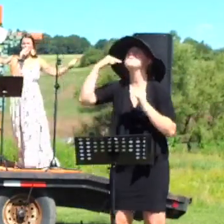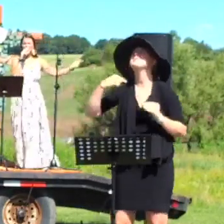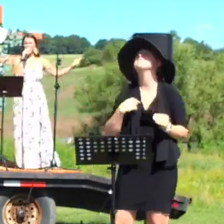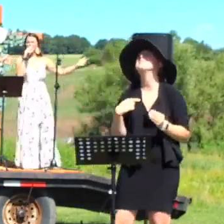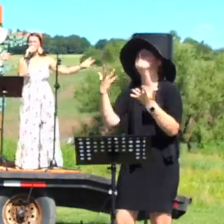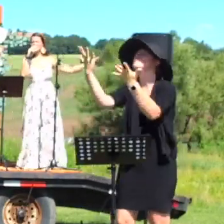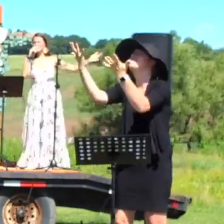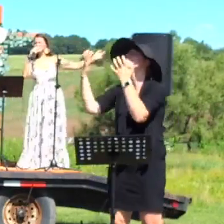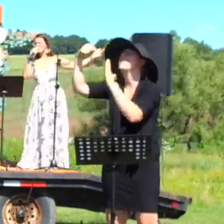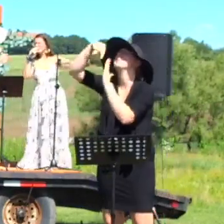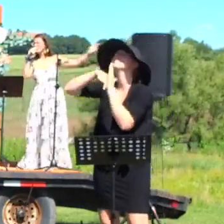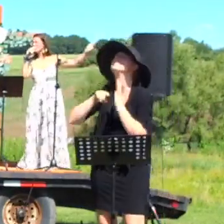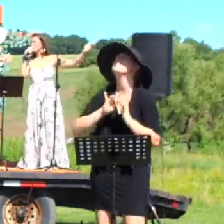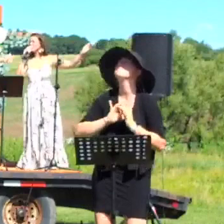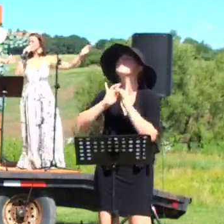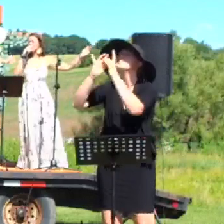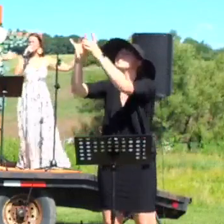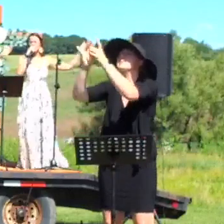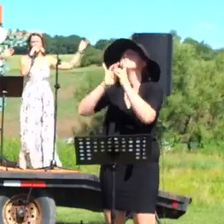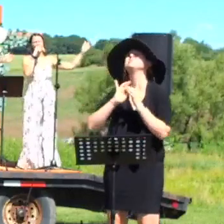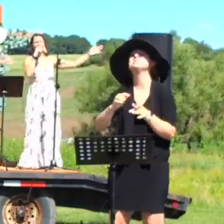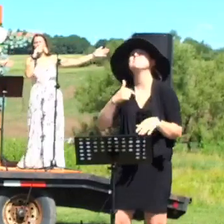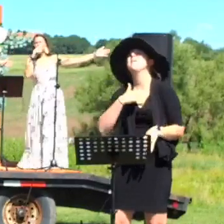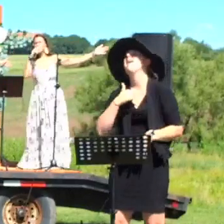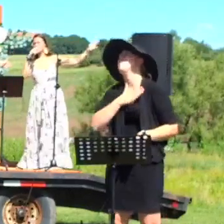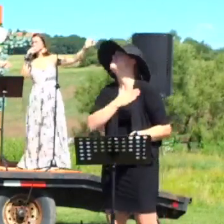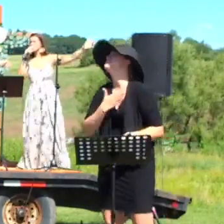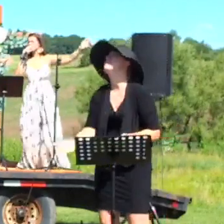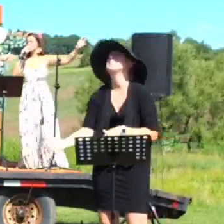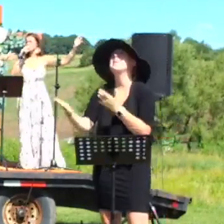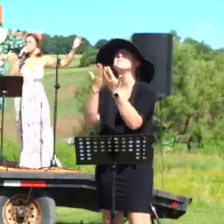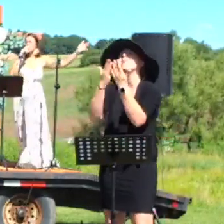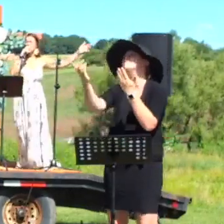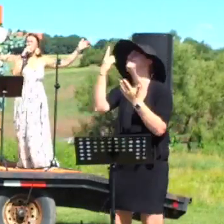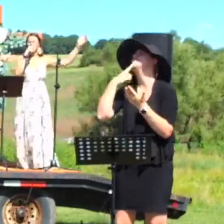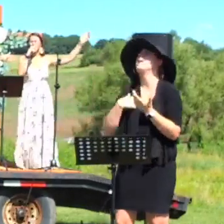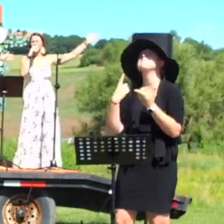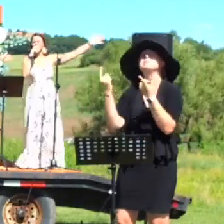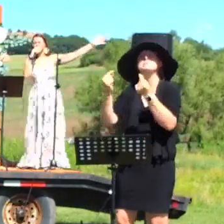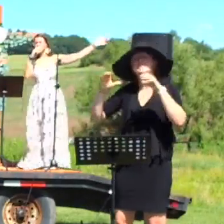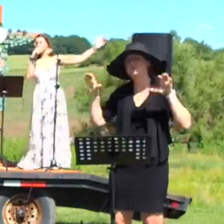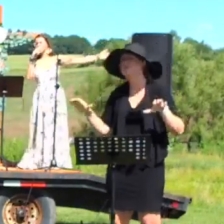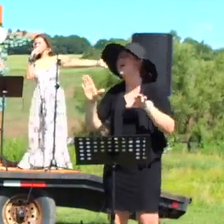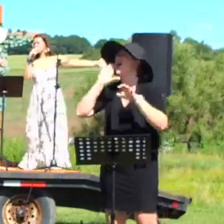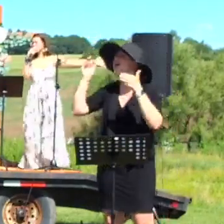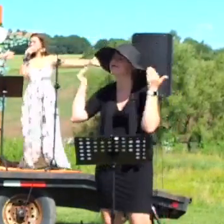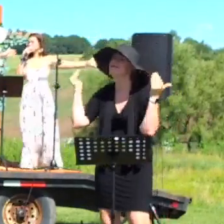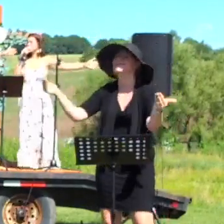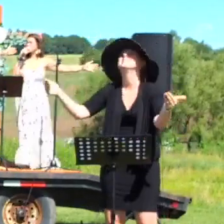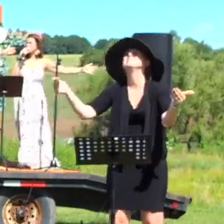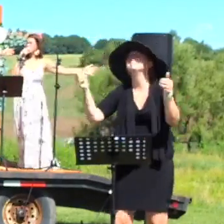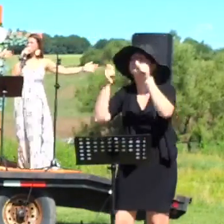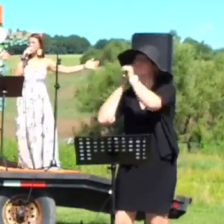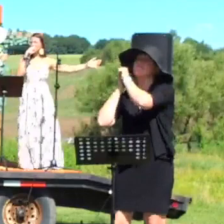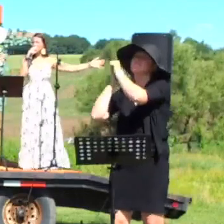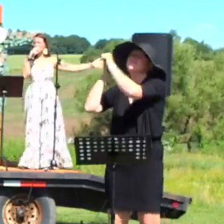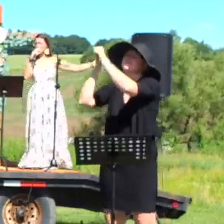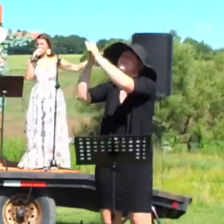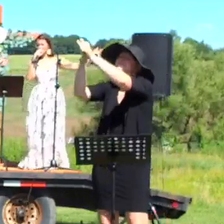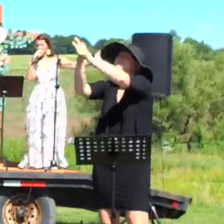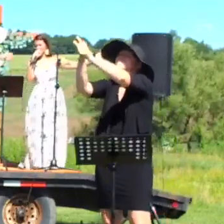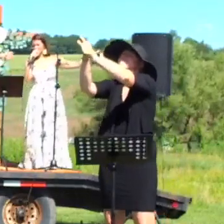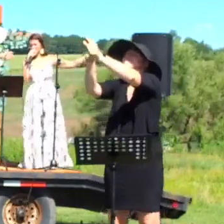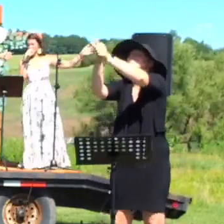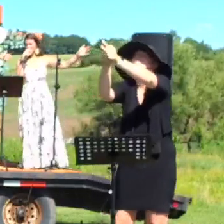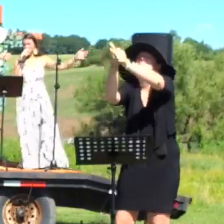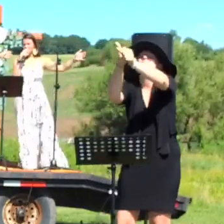You have called me higher. You have called me deeper. And I'll go where you will lead